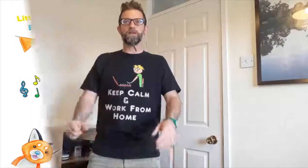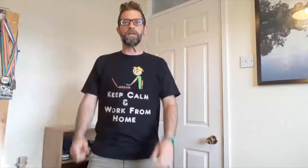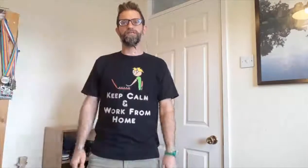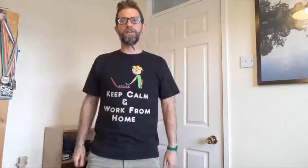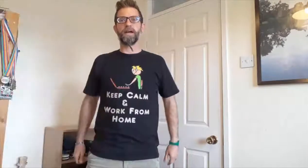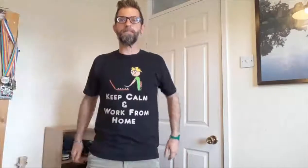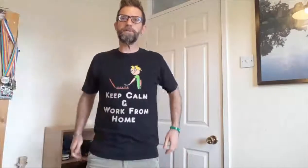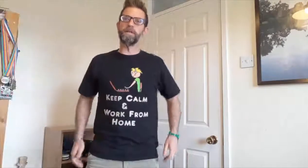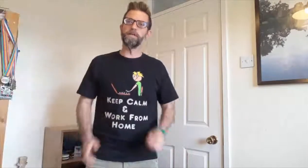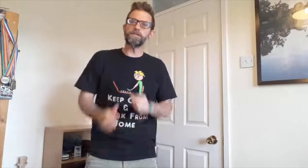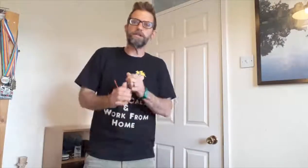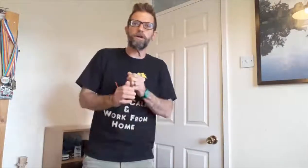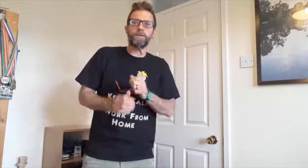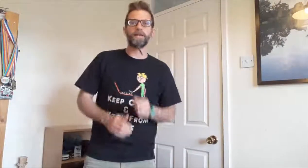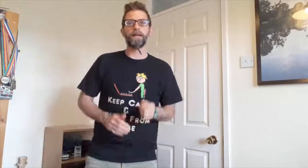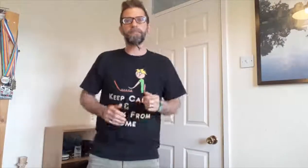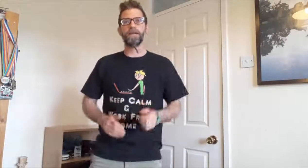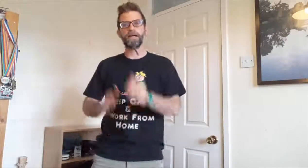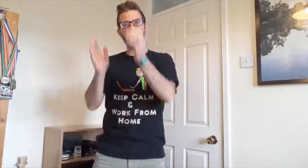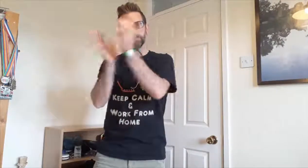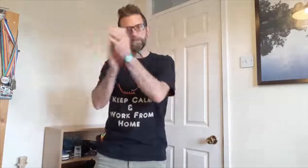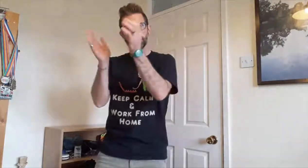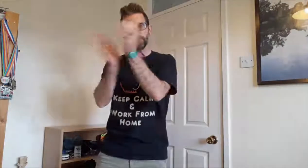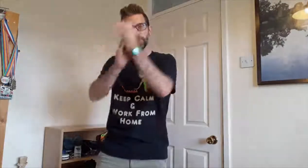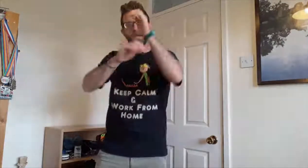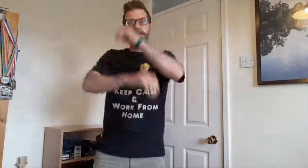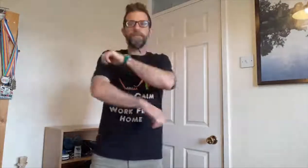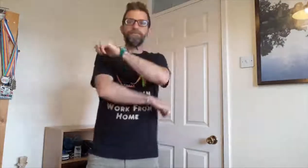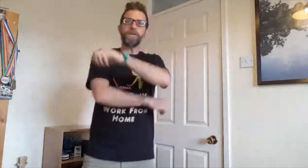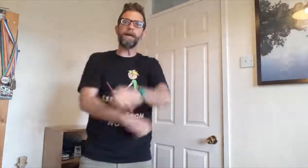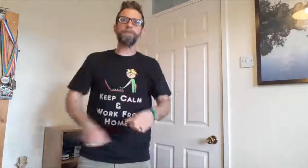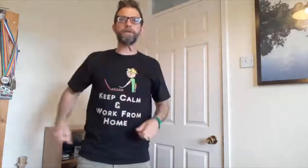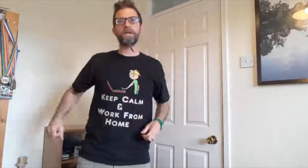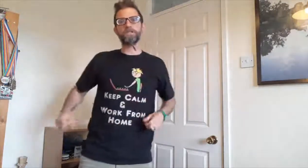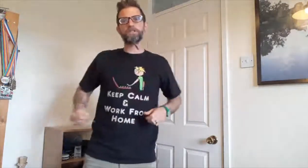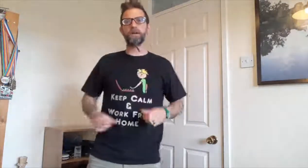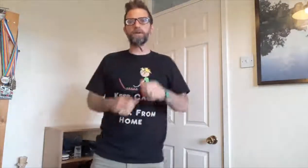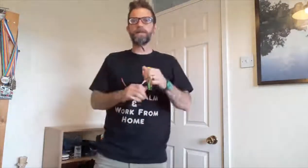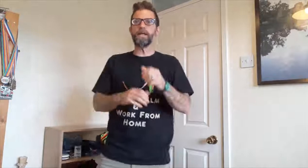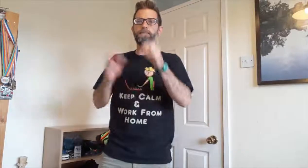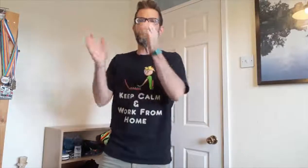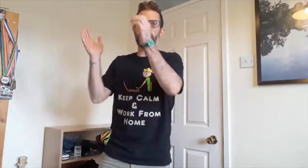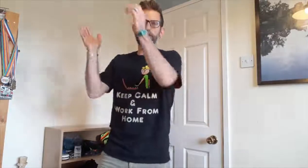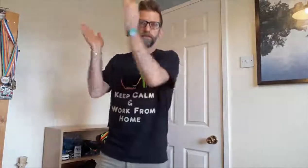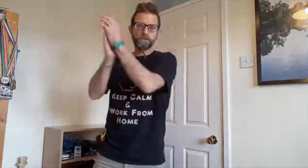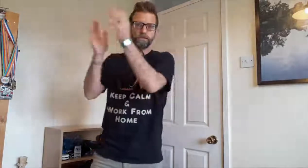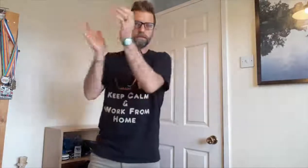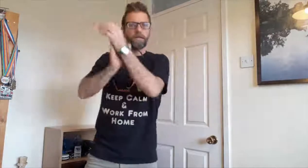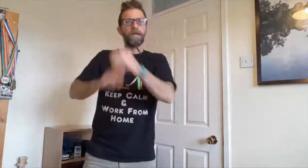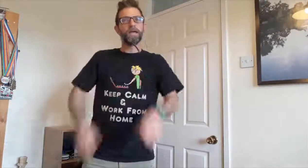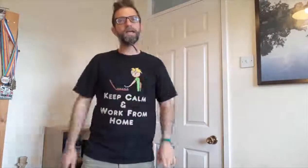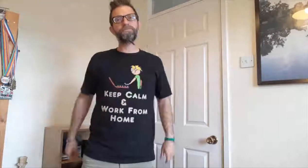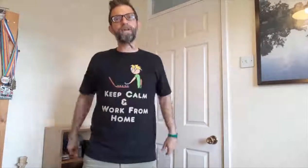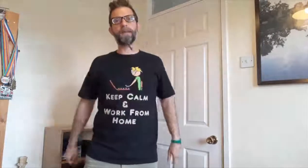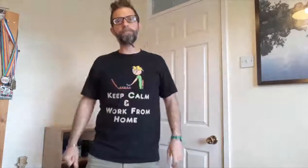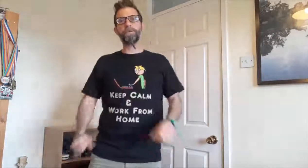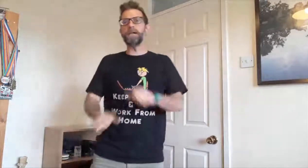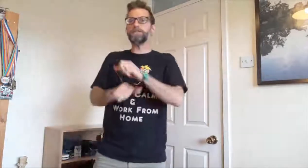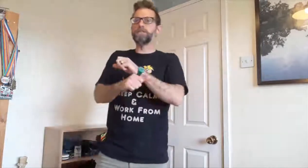If you're happy and you know it, clap your hands. If you're happy and you know it, clap your hands. If you're happy and you know